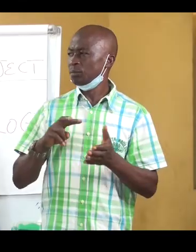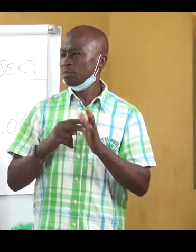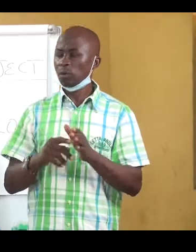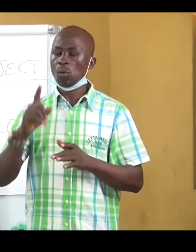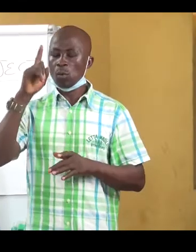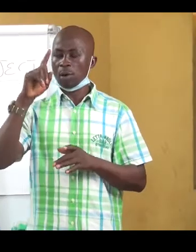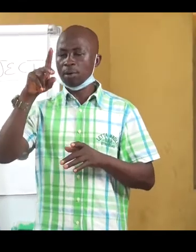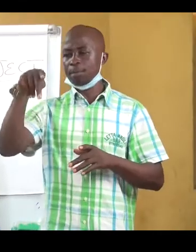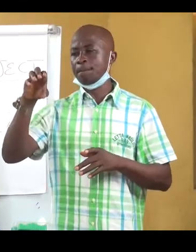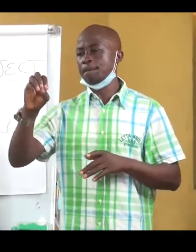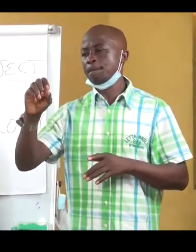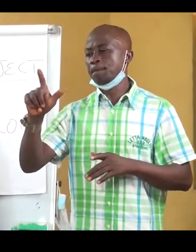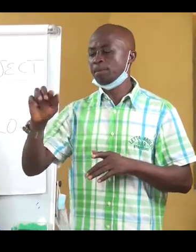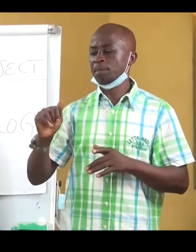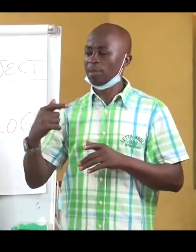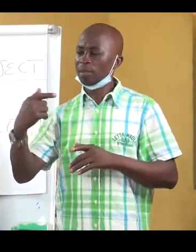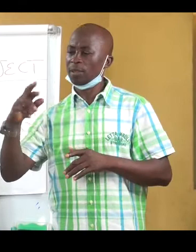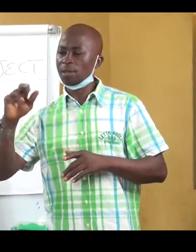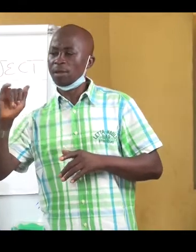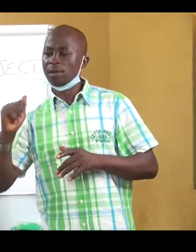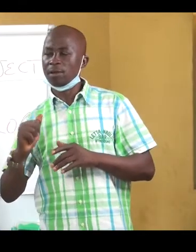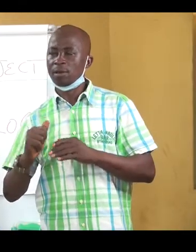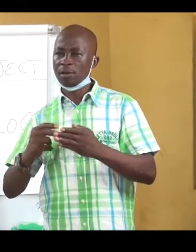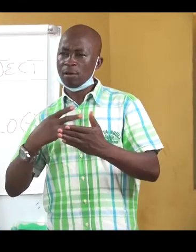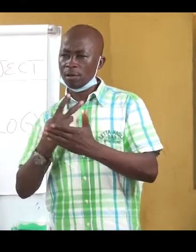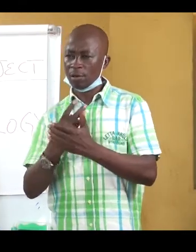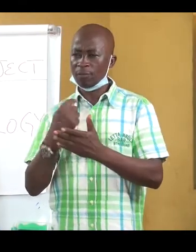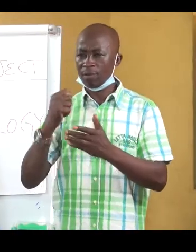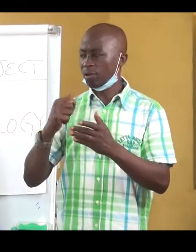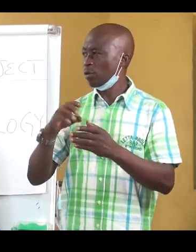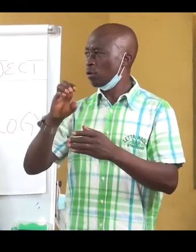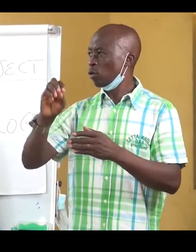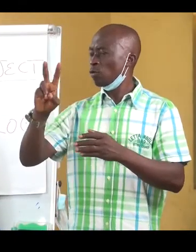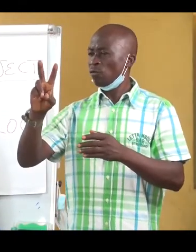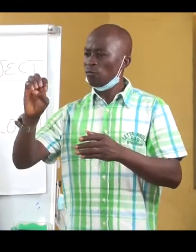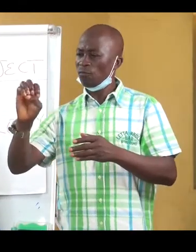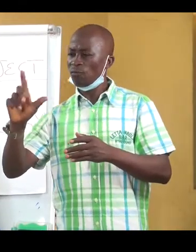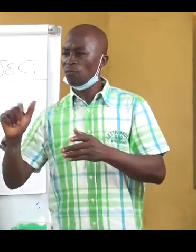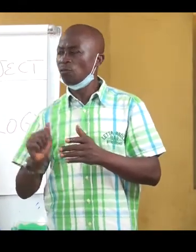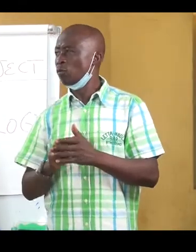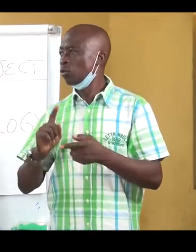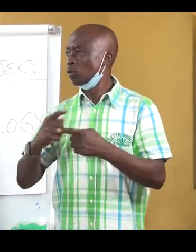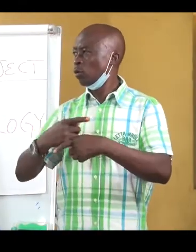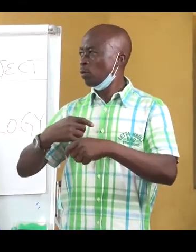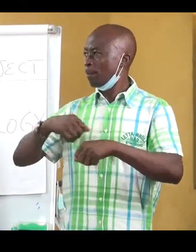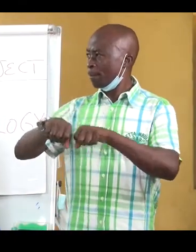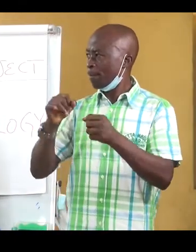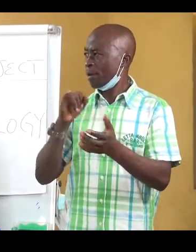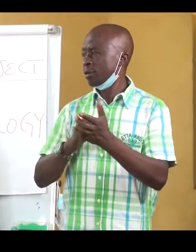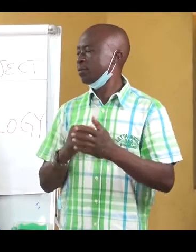pollen grain reaches the ovule to fertilize an ovule. But in some cases, many pollen